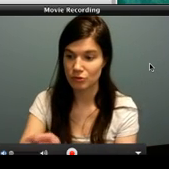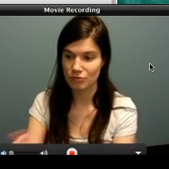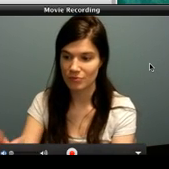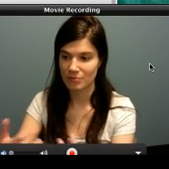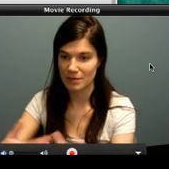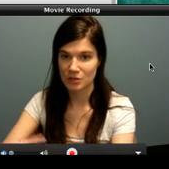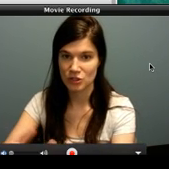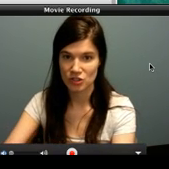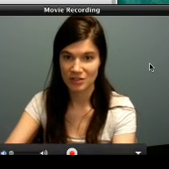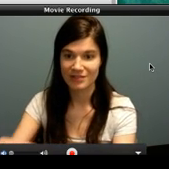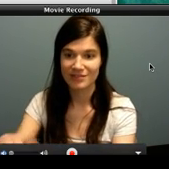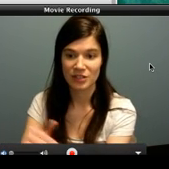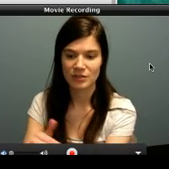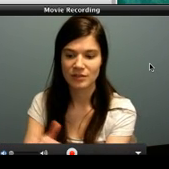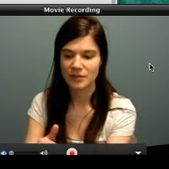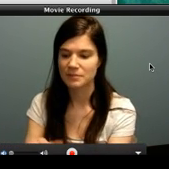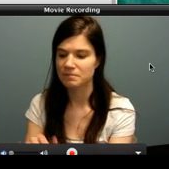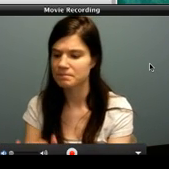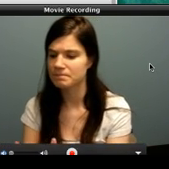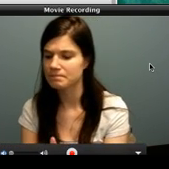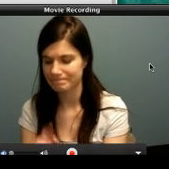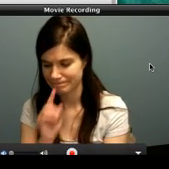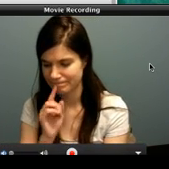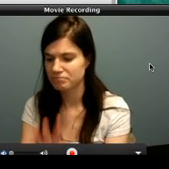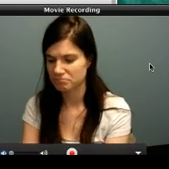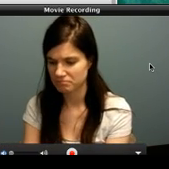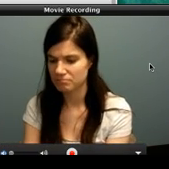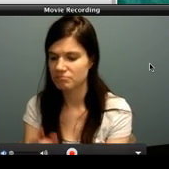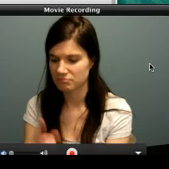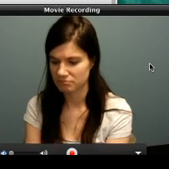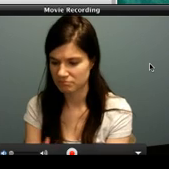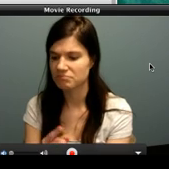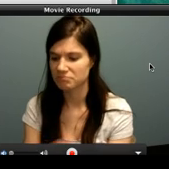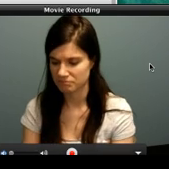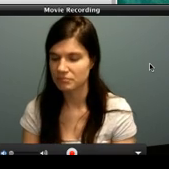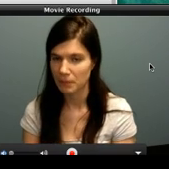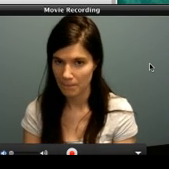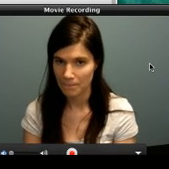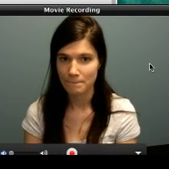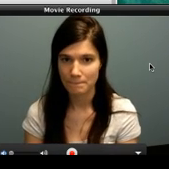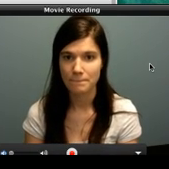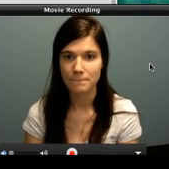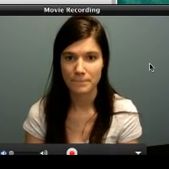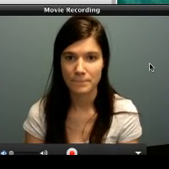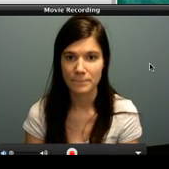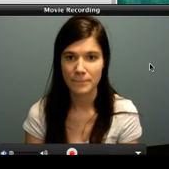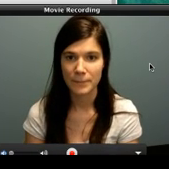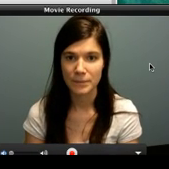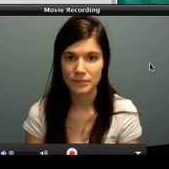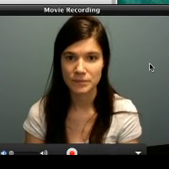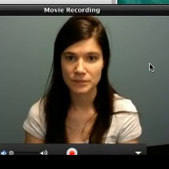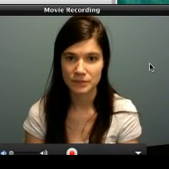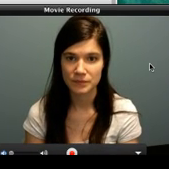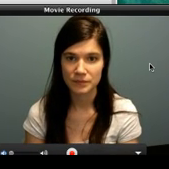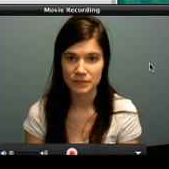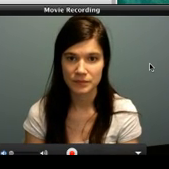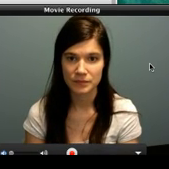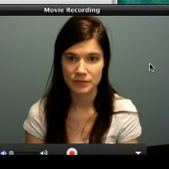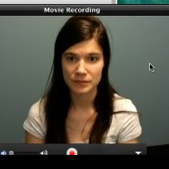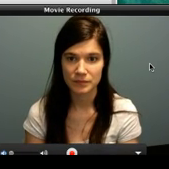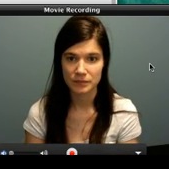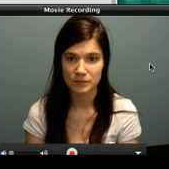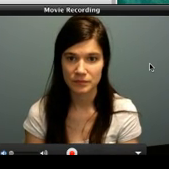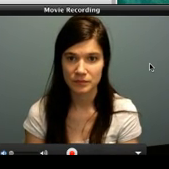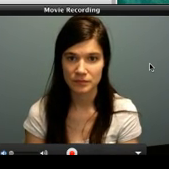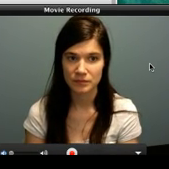and the physicist confirms the dose output and distribution as part of our quality and safety program. All